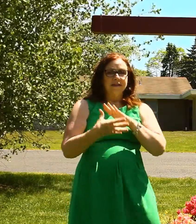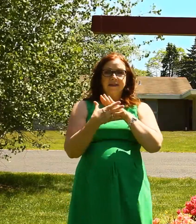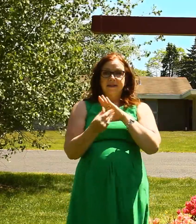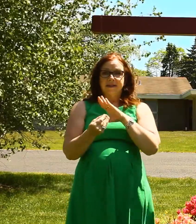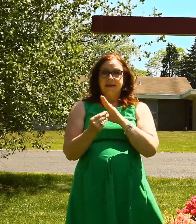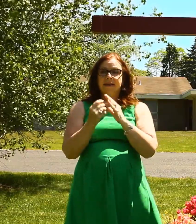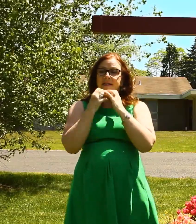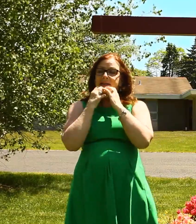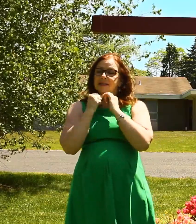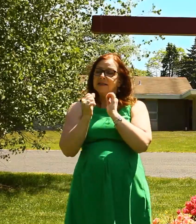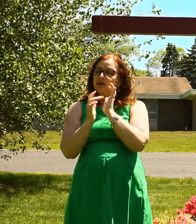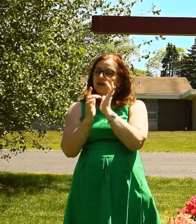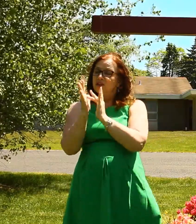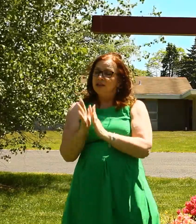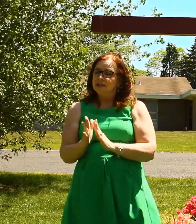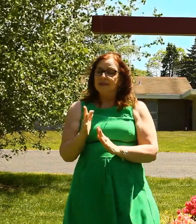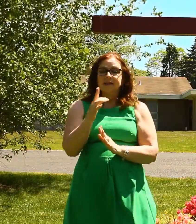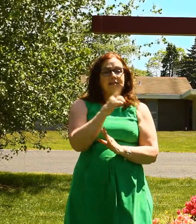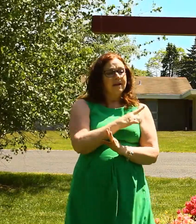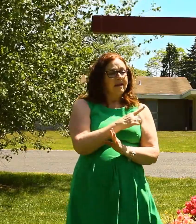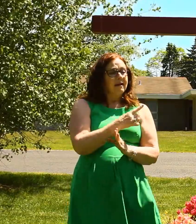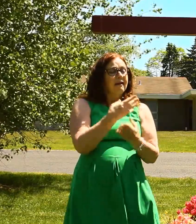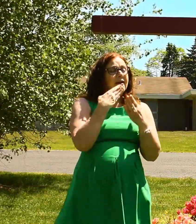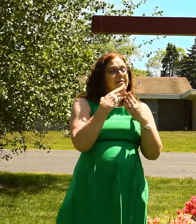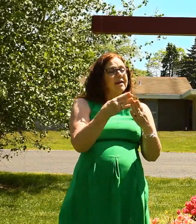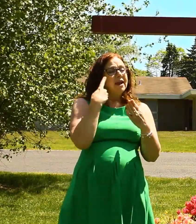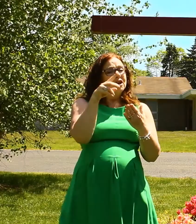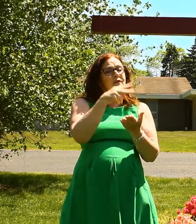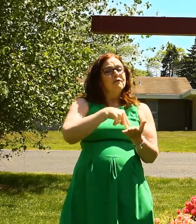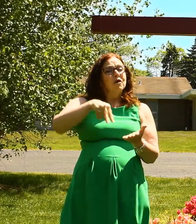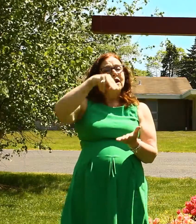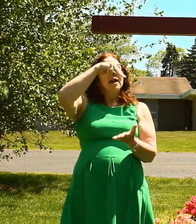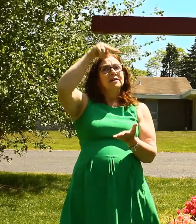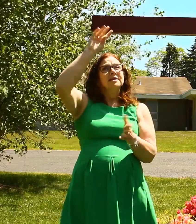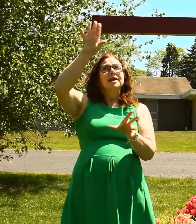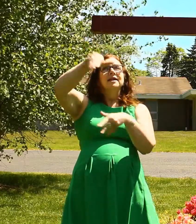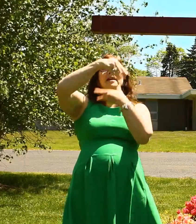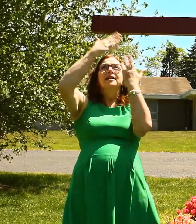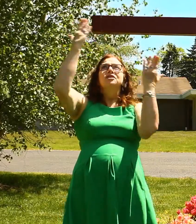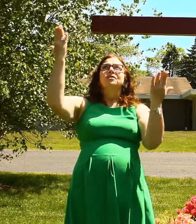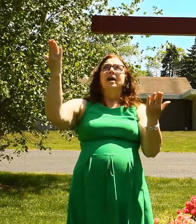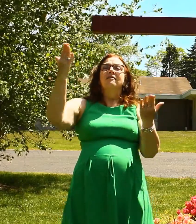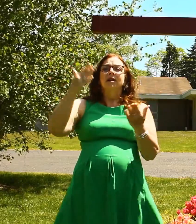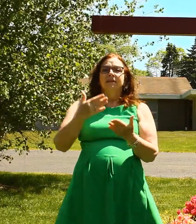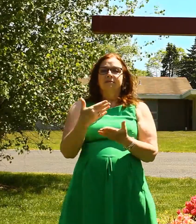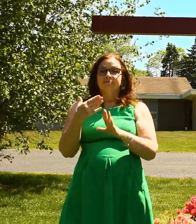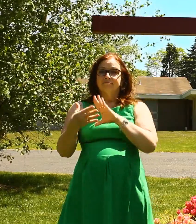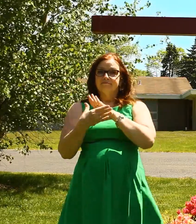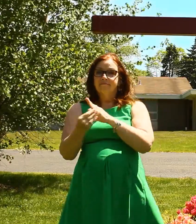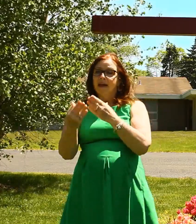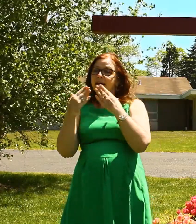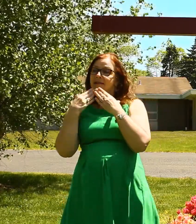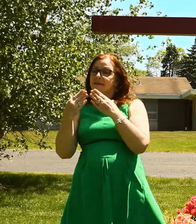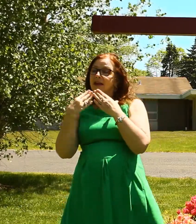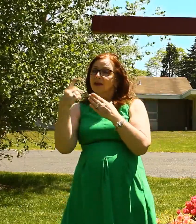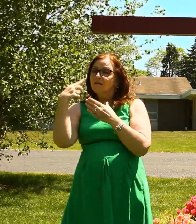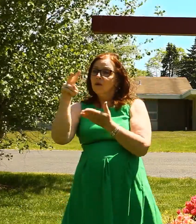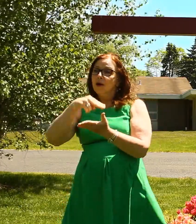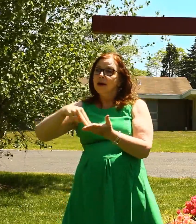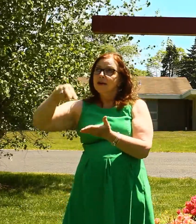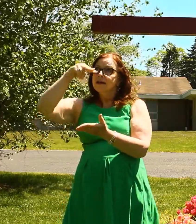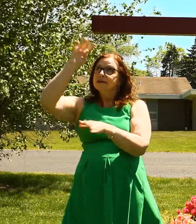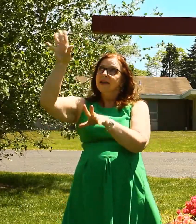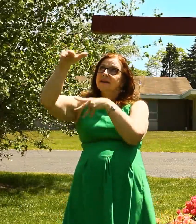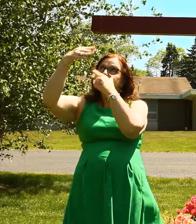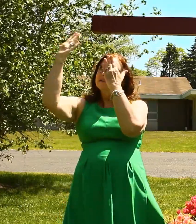Dear Jesus, thank you for ascending into heaven. Thank you for ascending